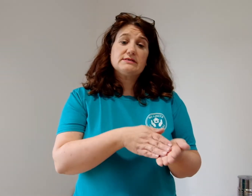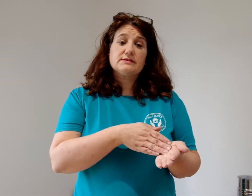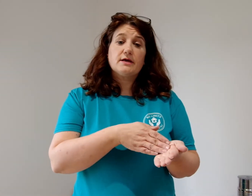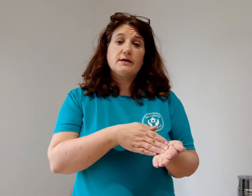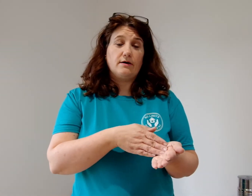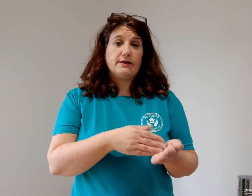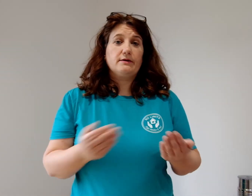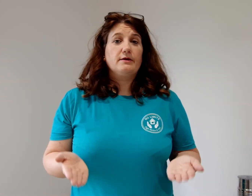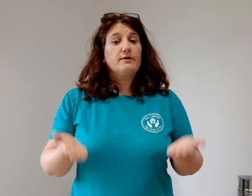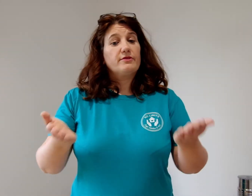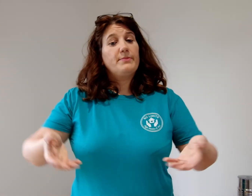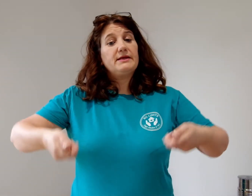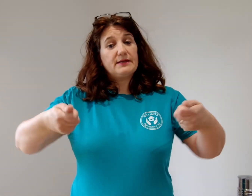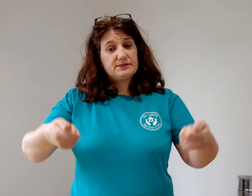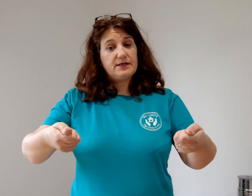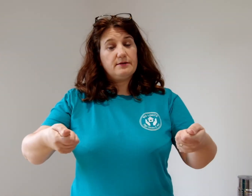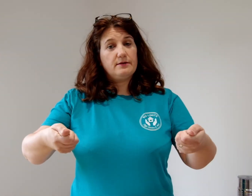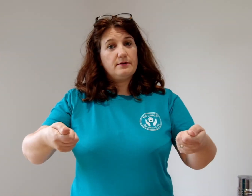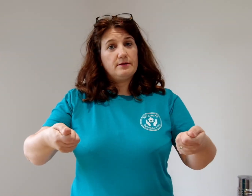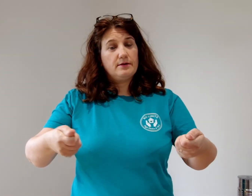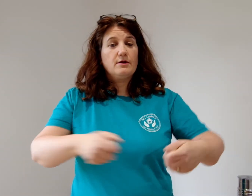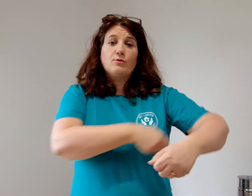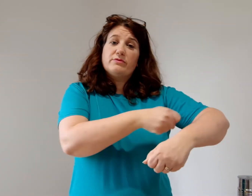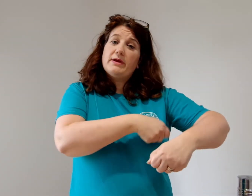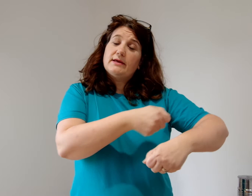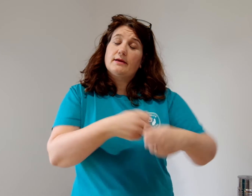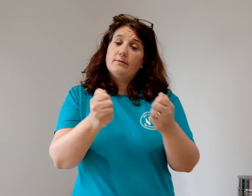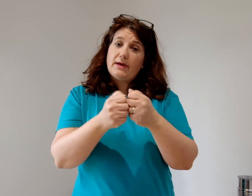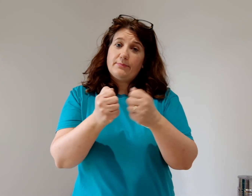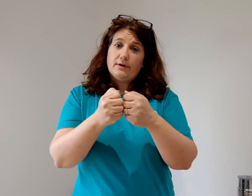Grease and line the baking tin with baking paper.